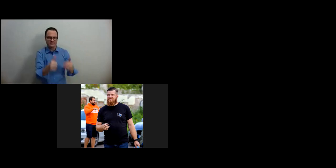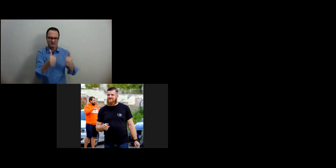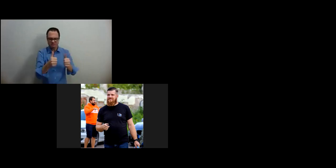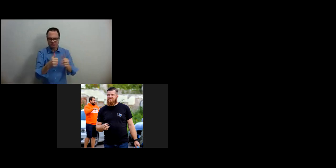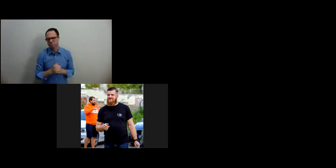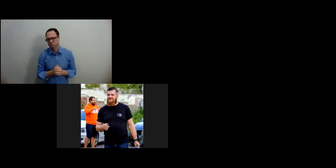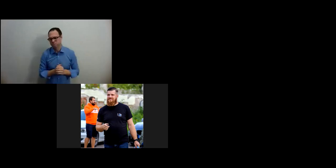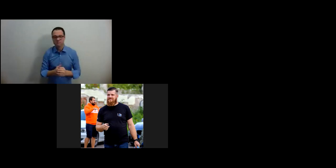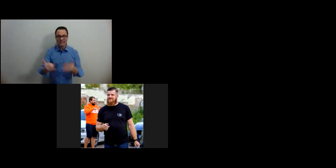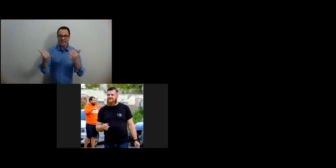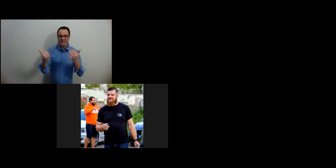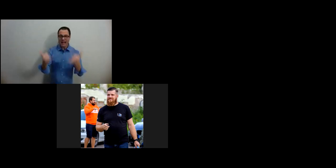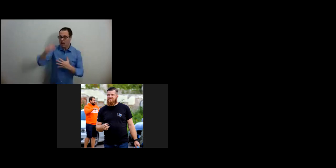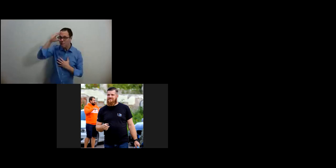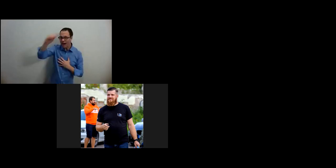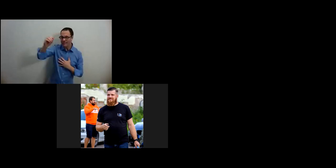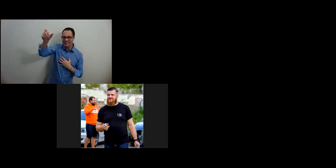congratulations again. Thank you, Tony.